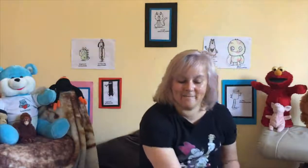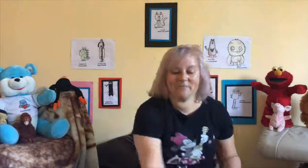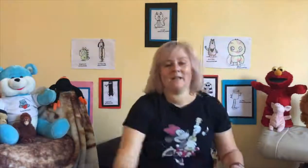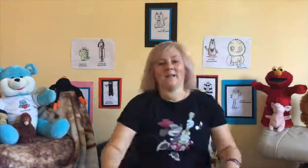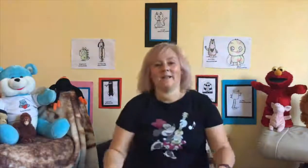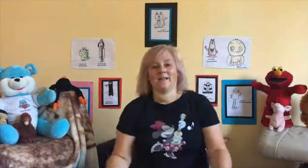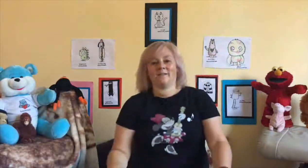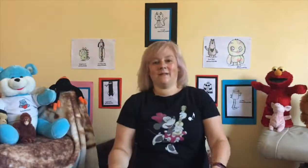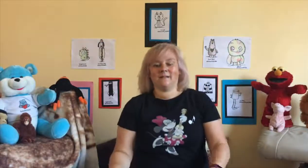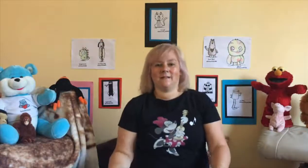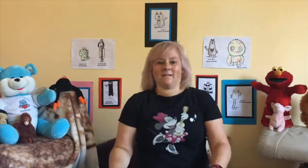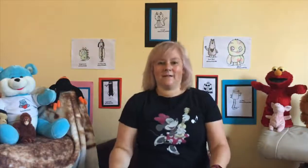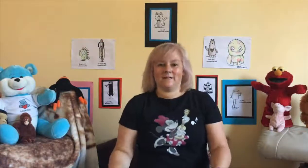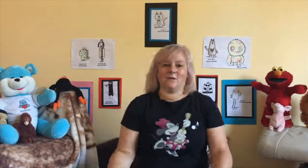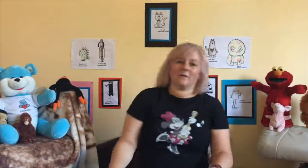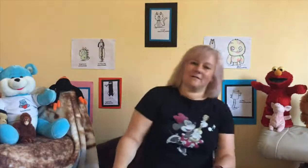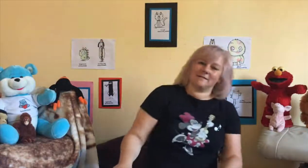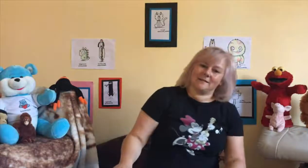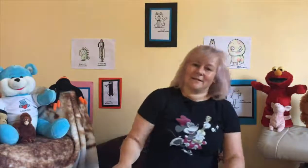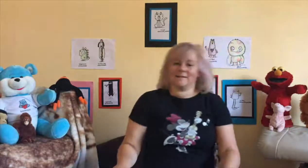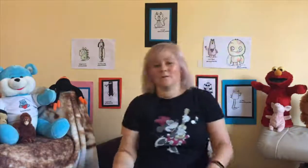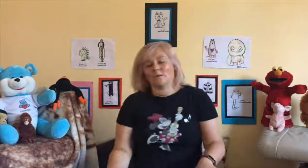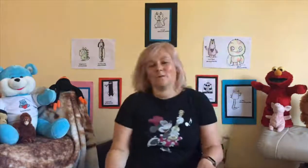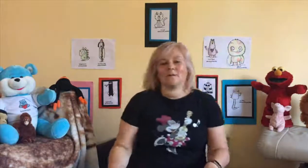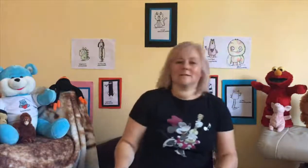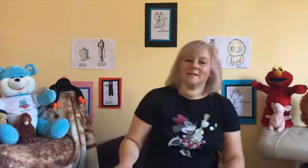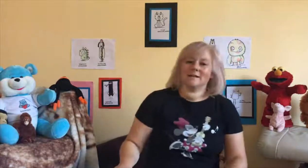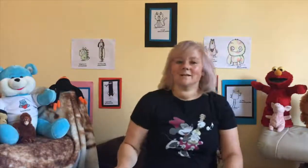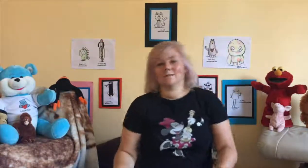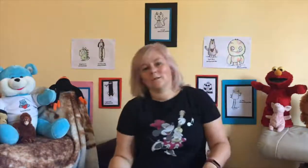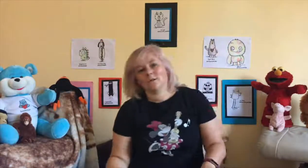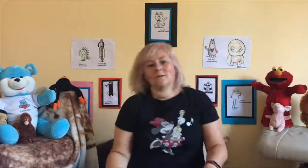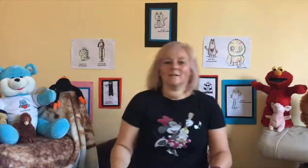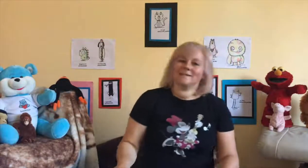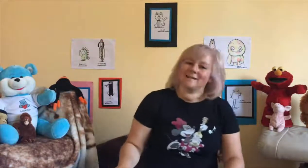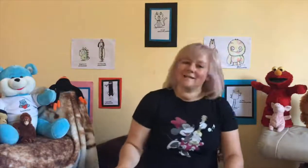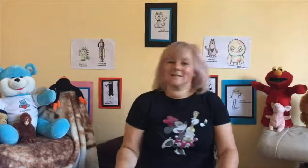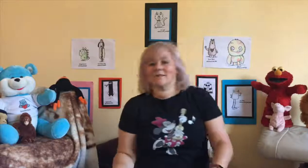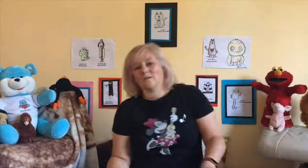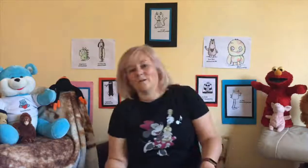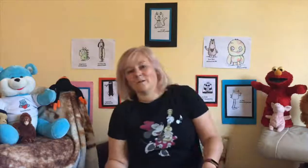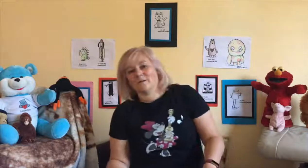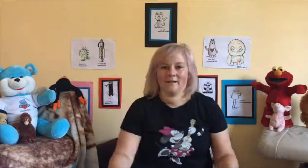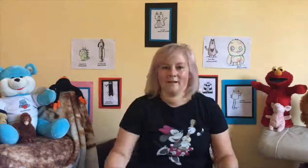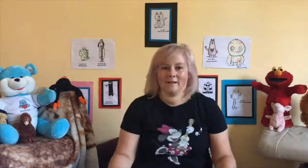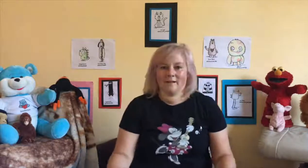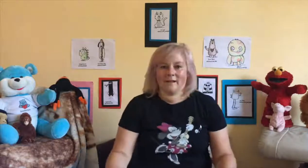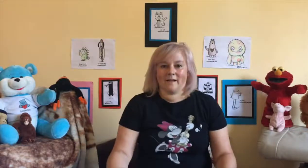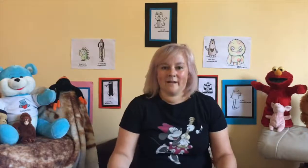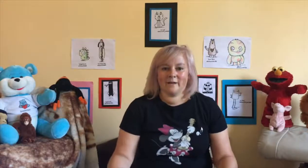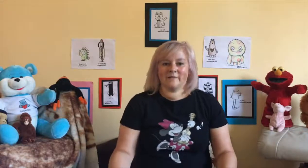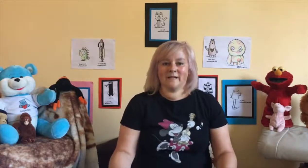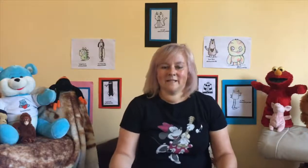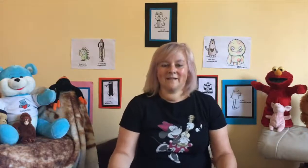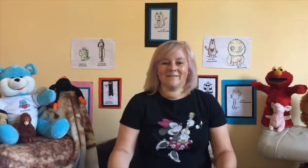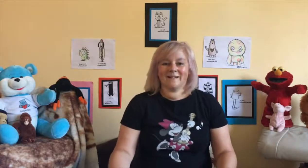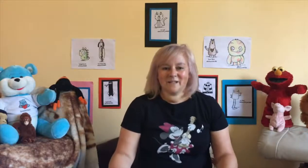whee! Hickory dickory dock. Tick tock, tick tock, tick tock. Hickory dickory